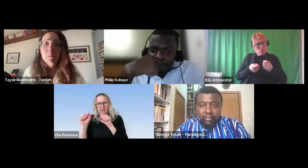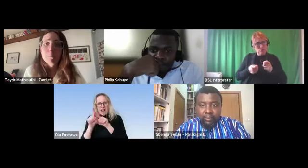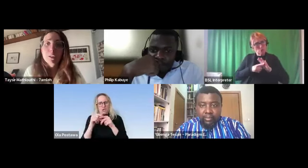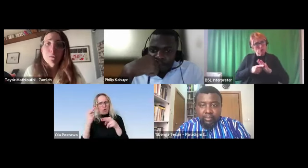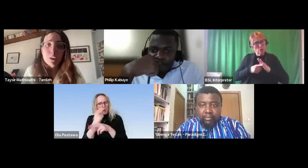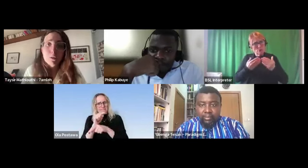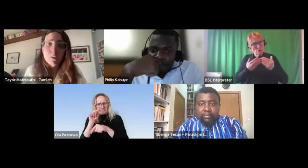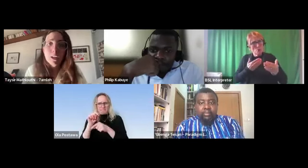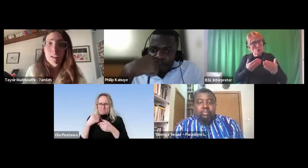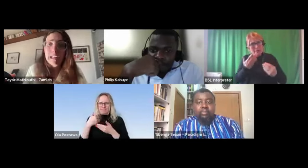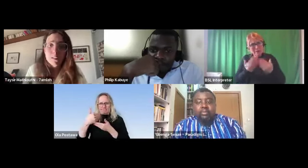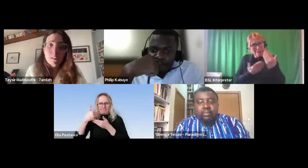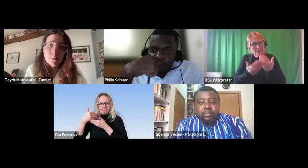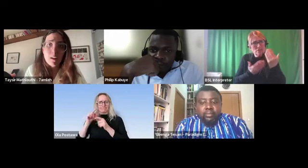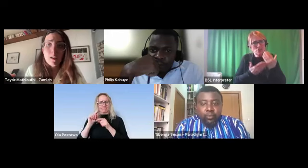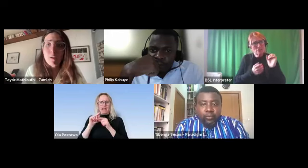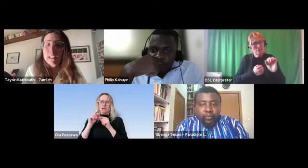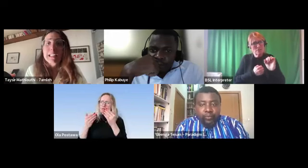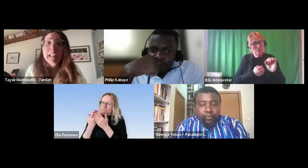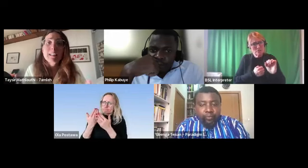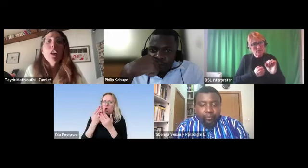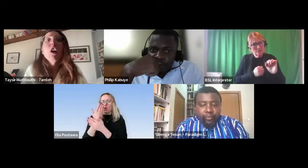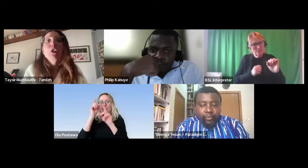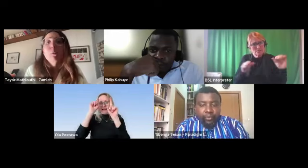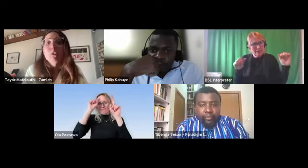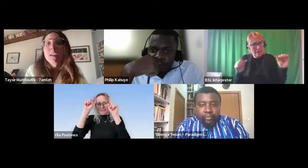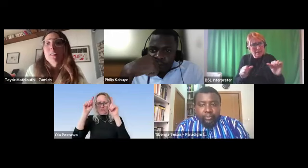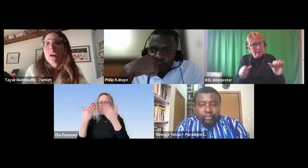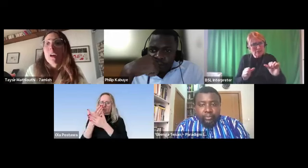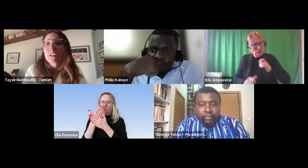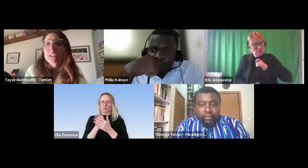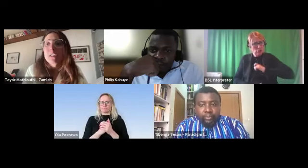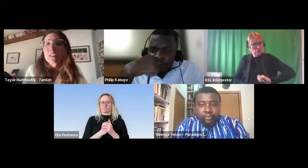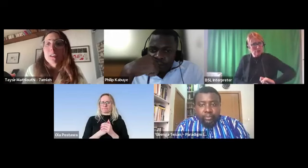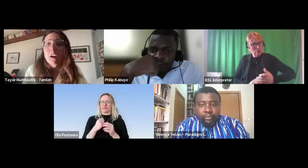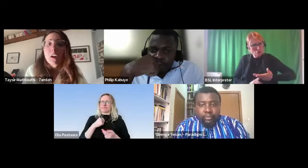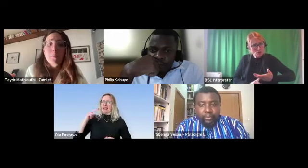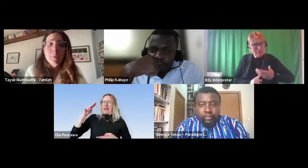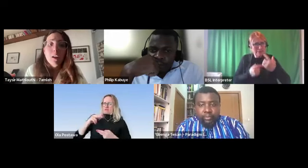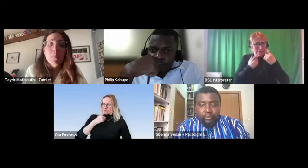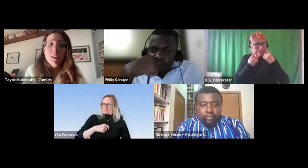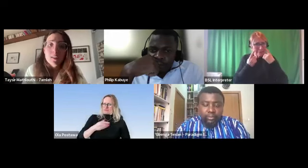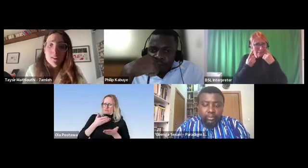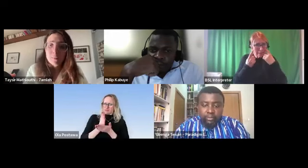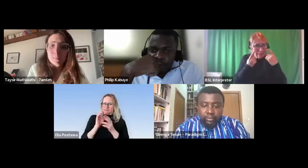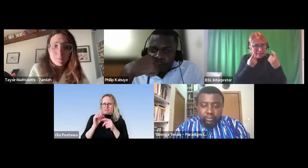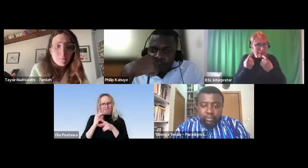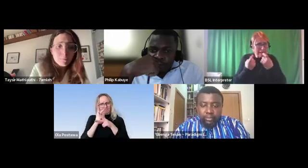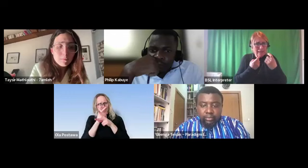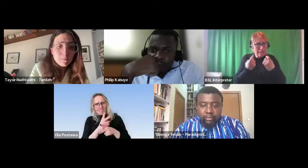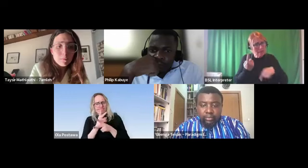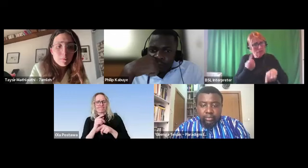more innovation and less, obviously, less human rights diligence